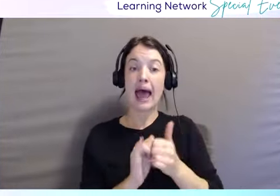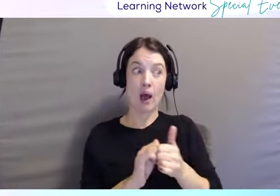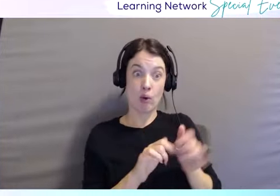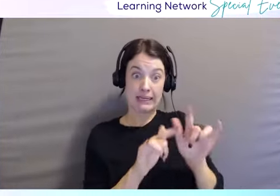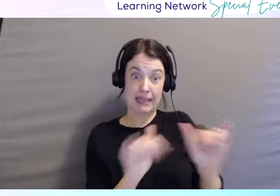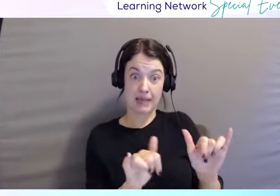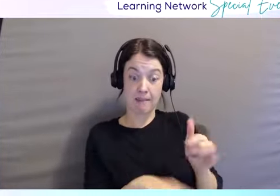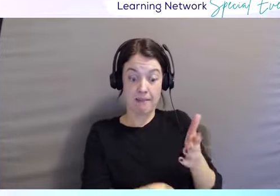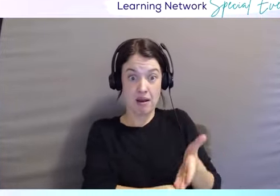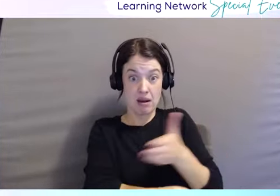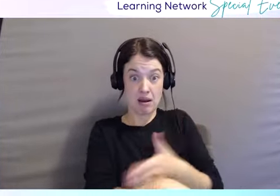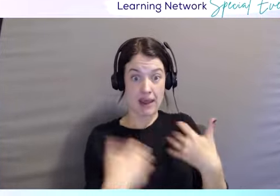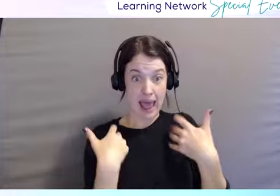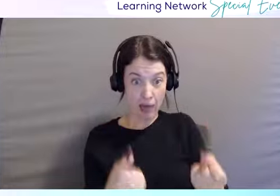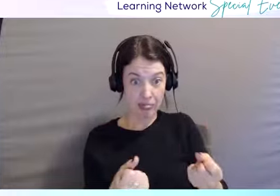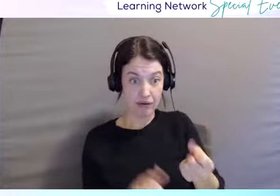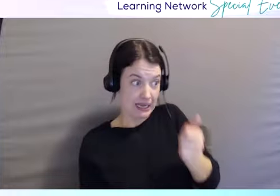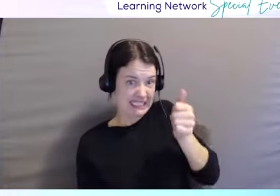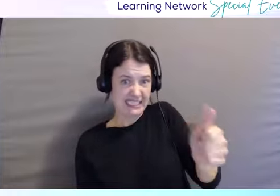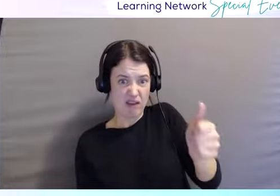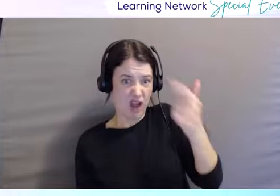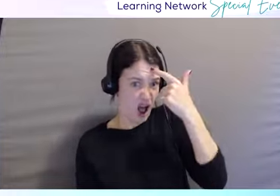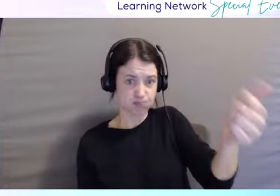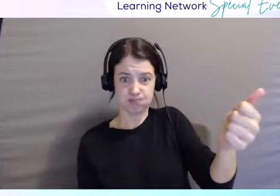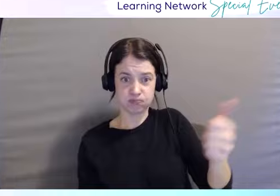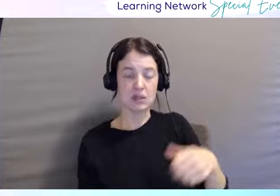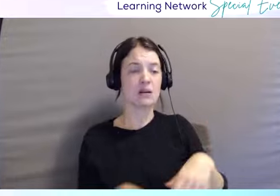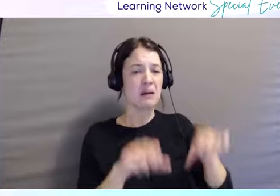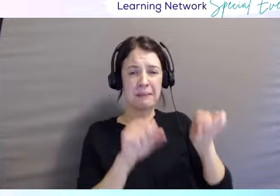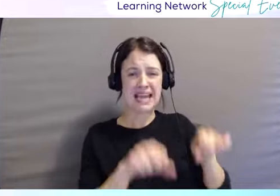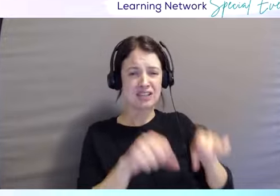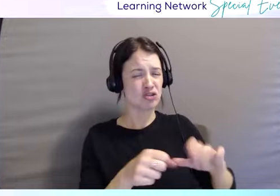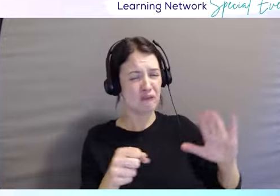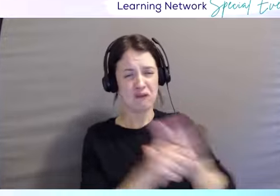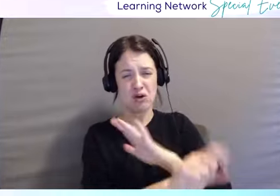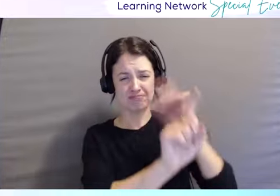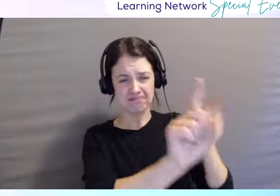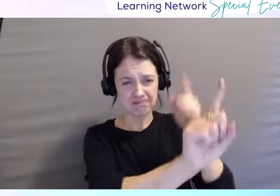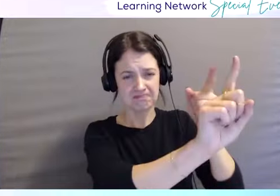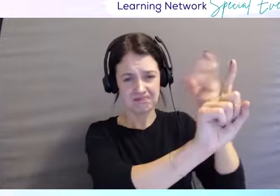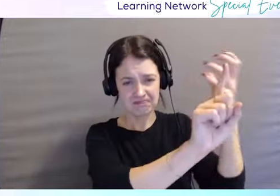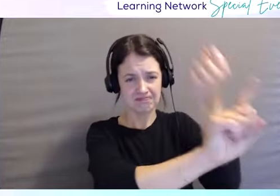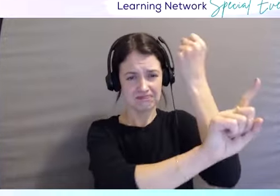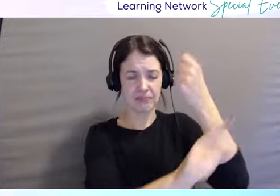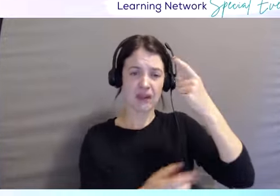your own self-directed life, reach your full potential, have purpose, have a community that's